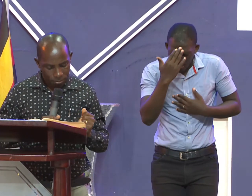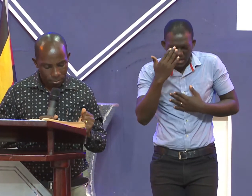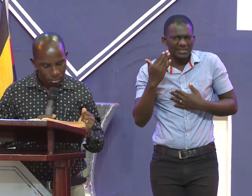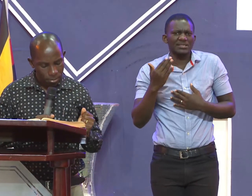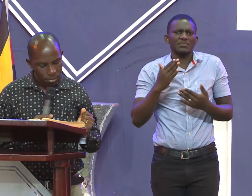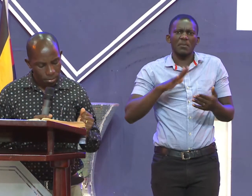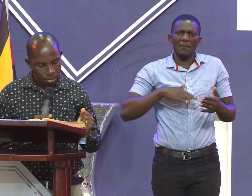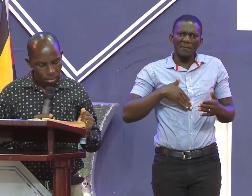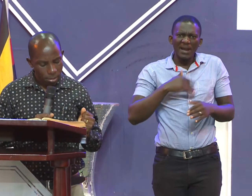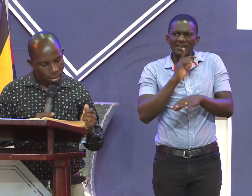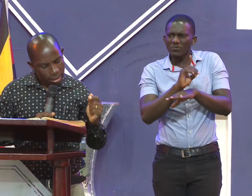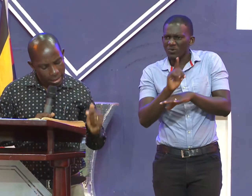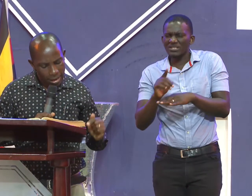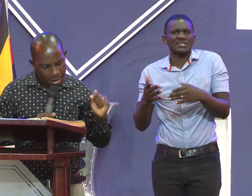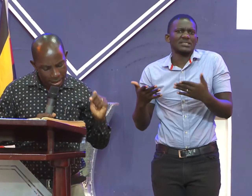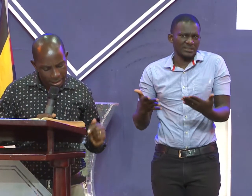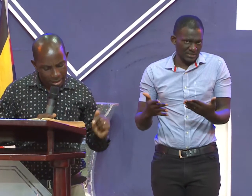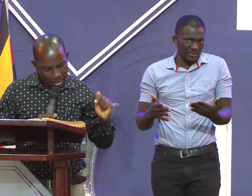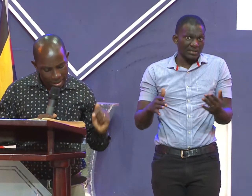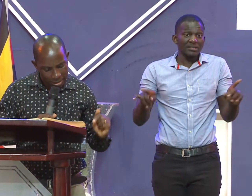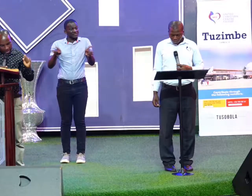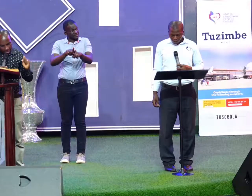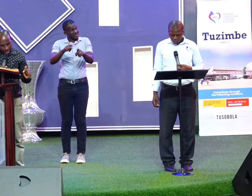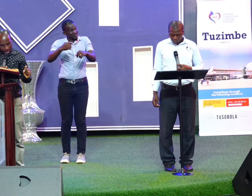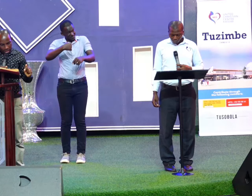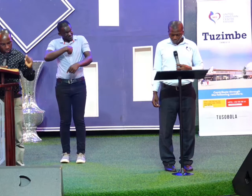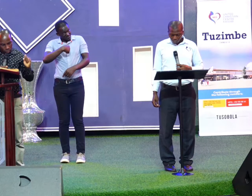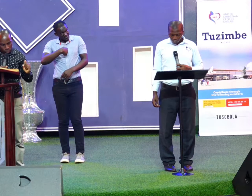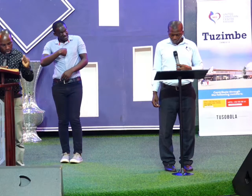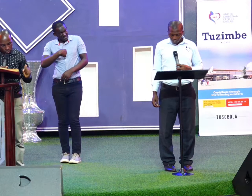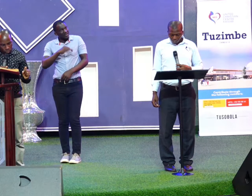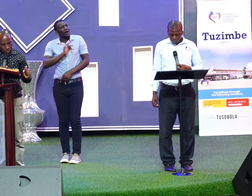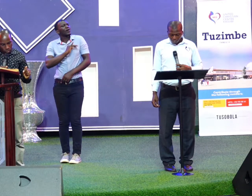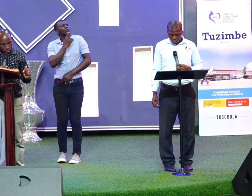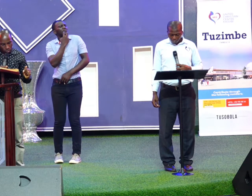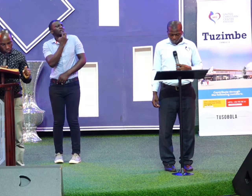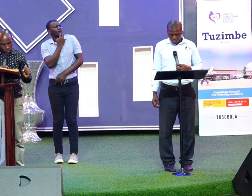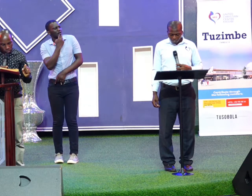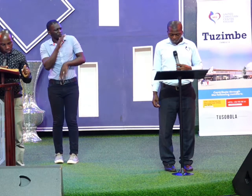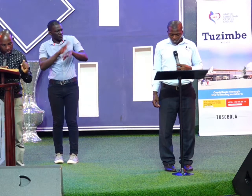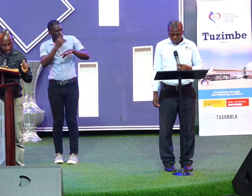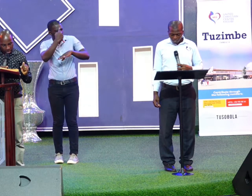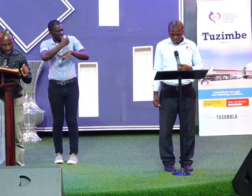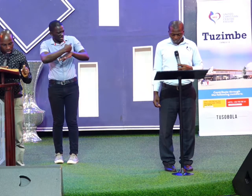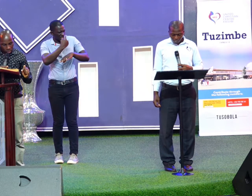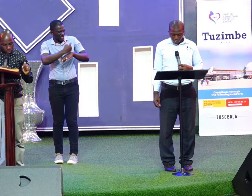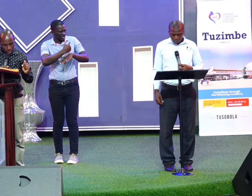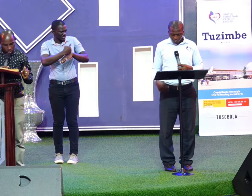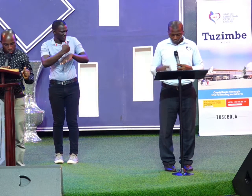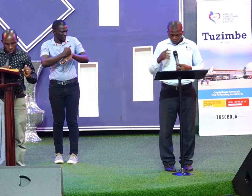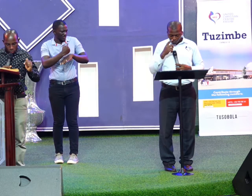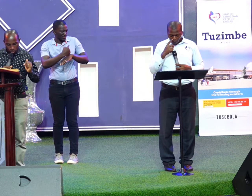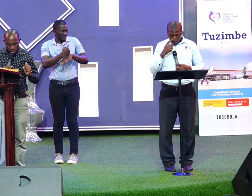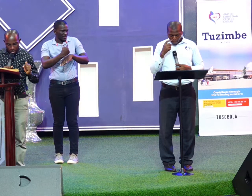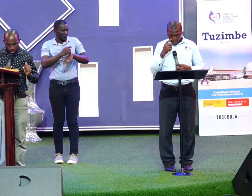would have none of my proof. Era nange ndisekera kulunaku. Ndisekera